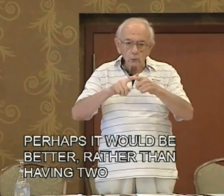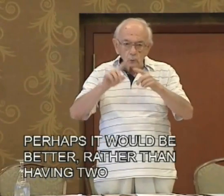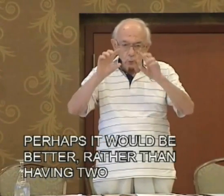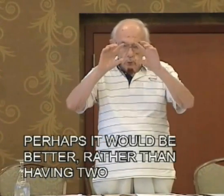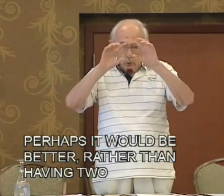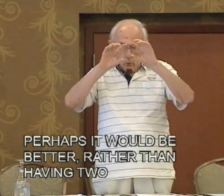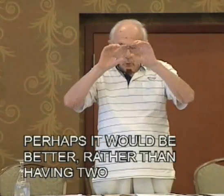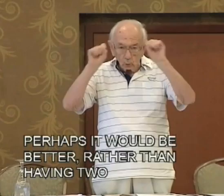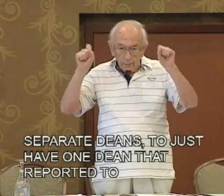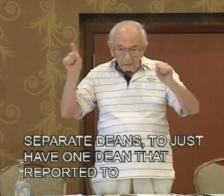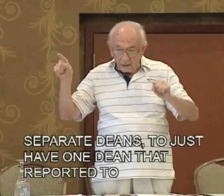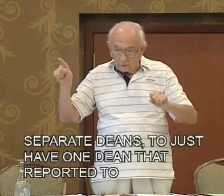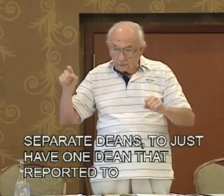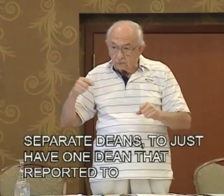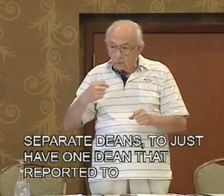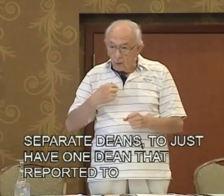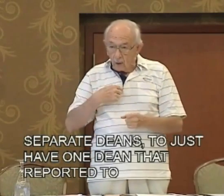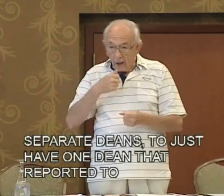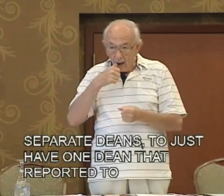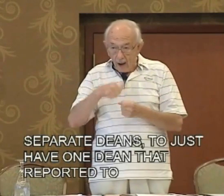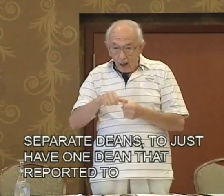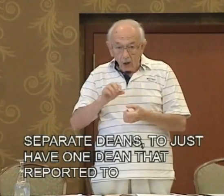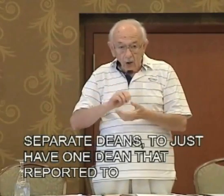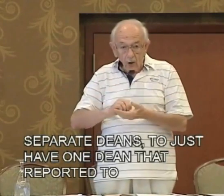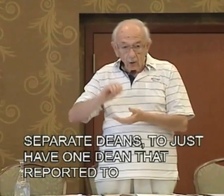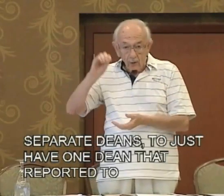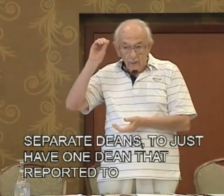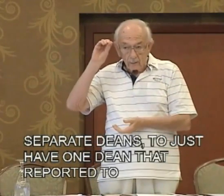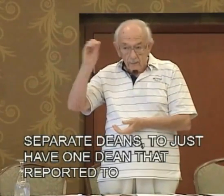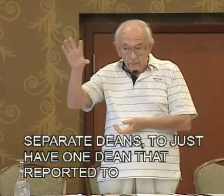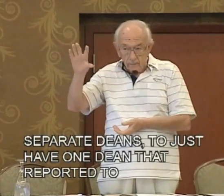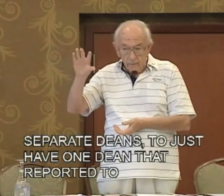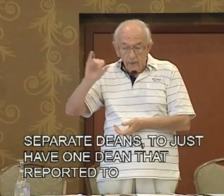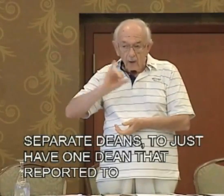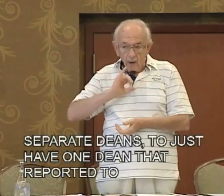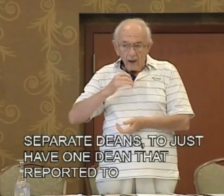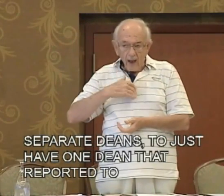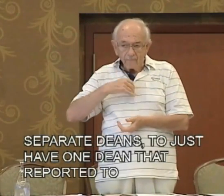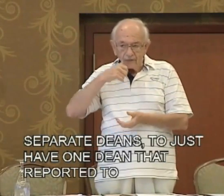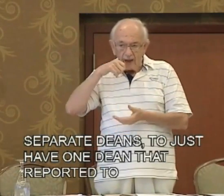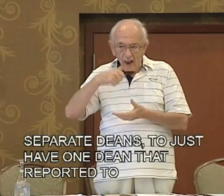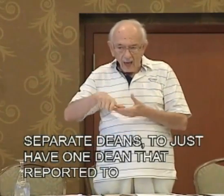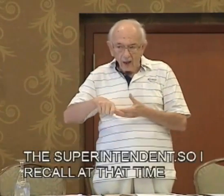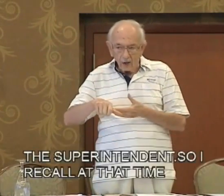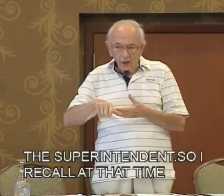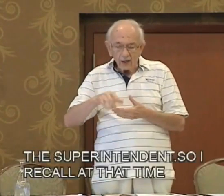have one dean that reported to the superintendent so I recall at that time sending off a letter